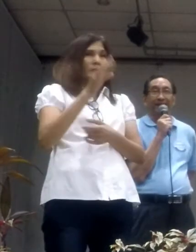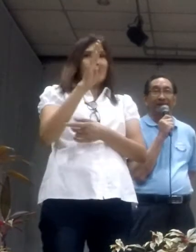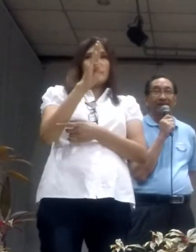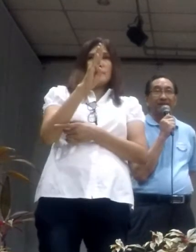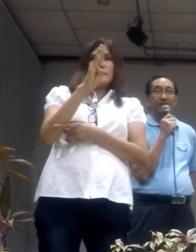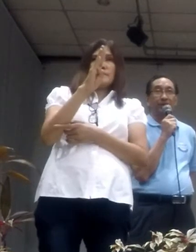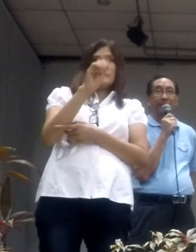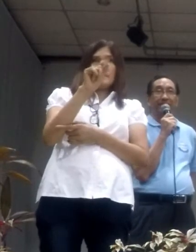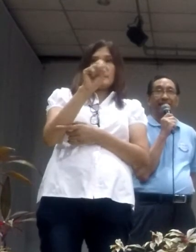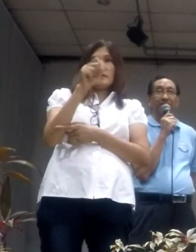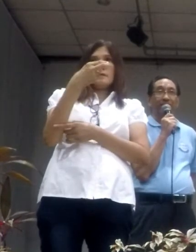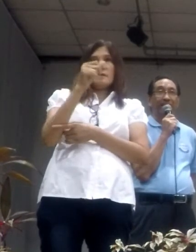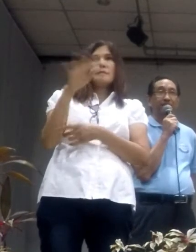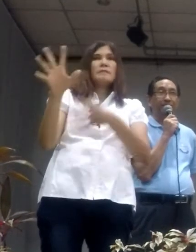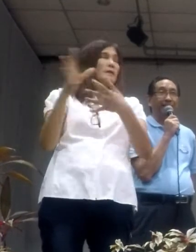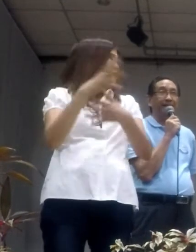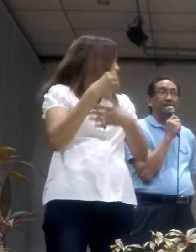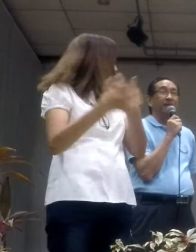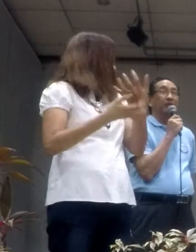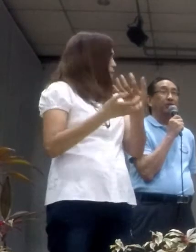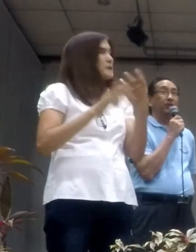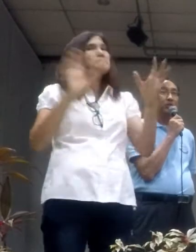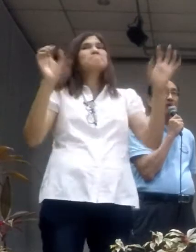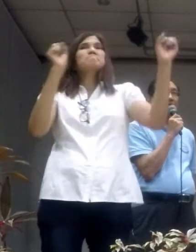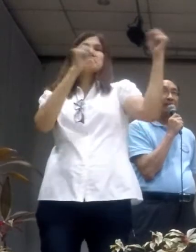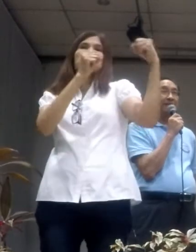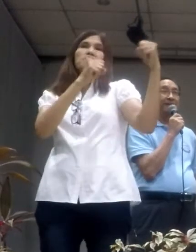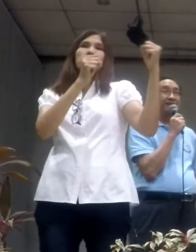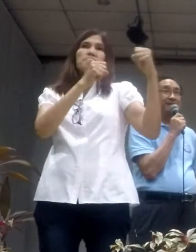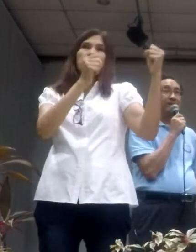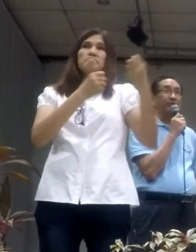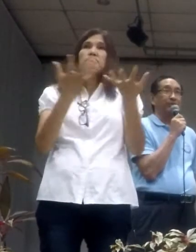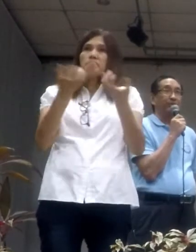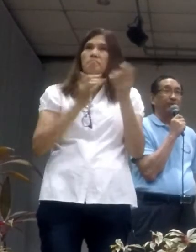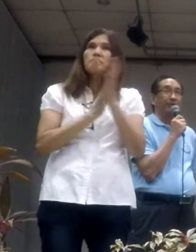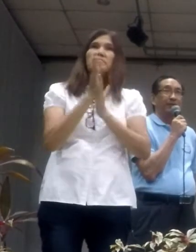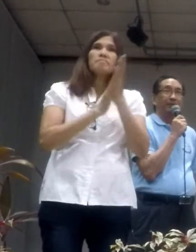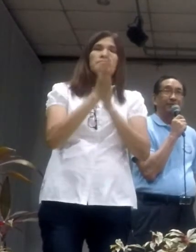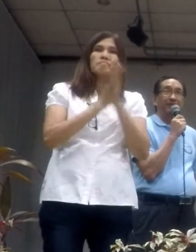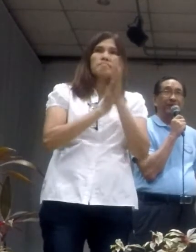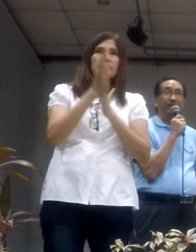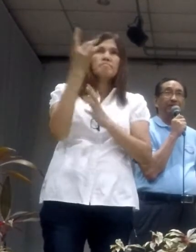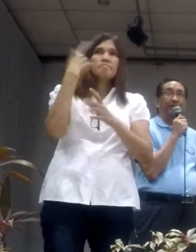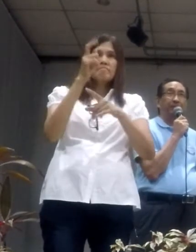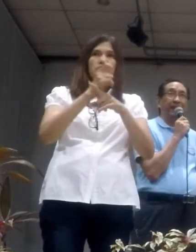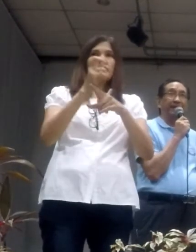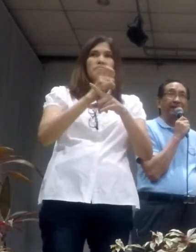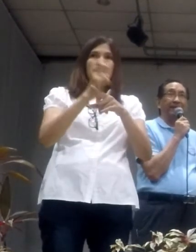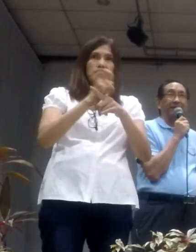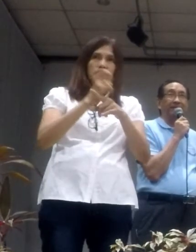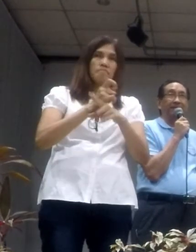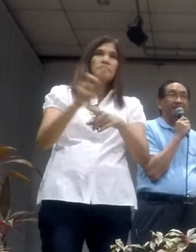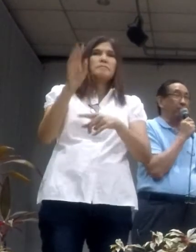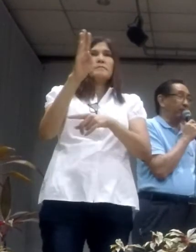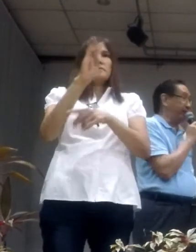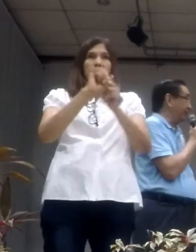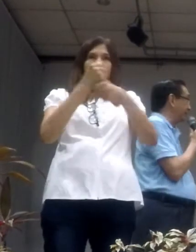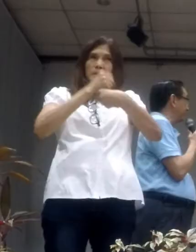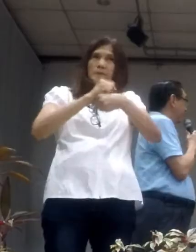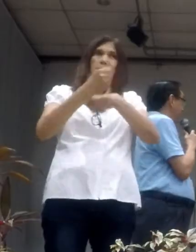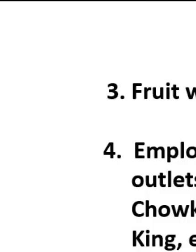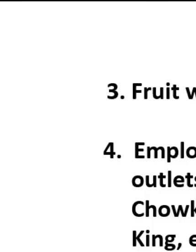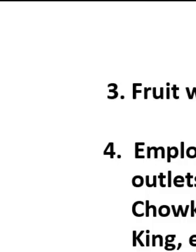cooking. So we're trying to arrange for that. Those who are interested to be trained for baking and